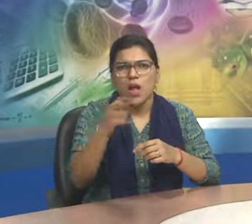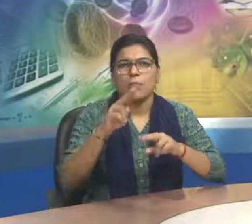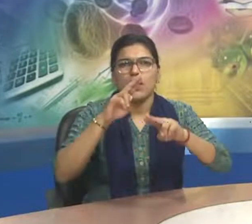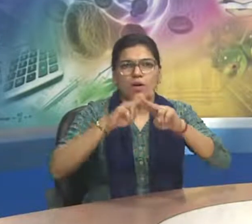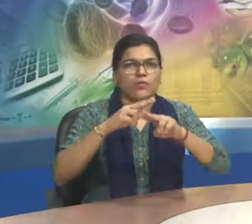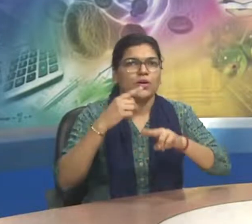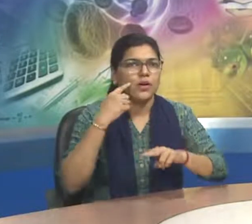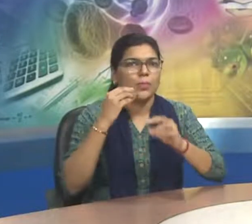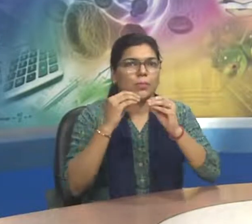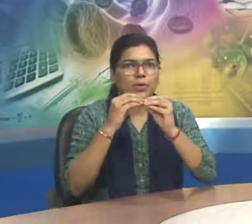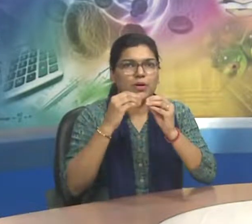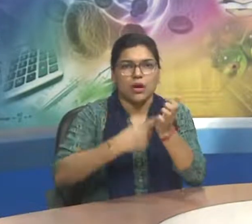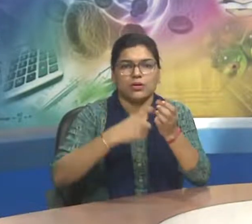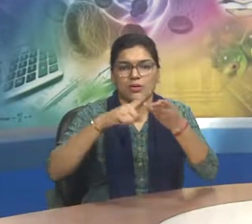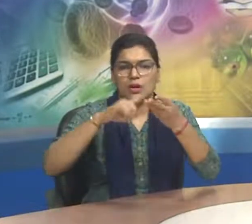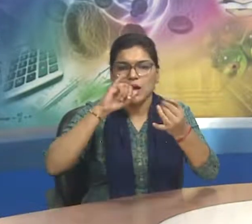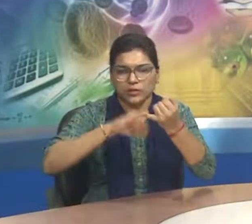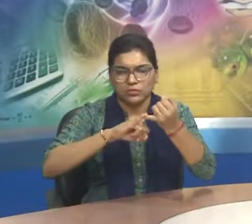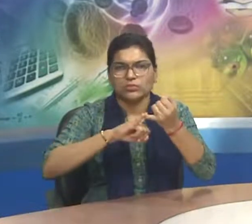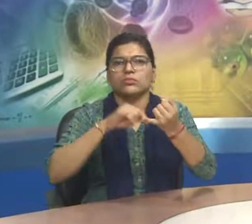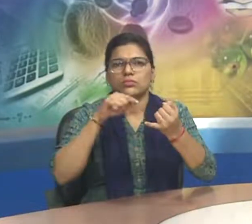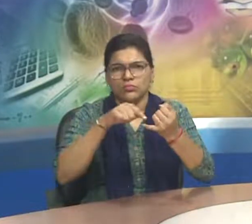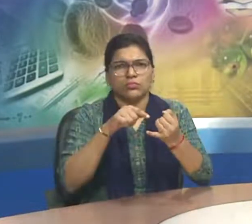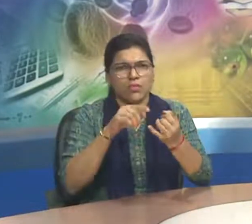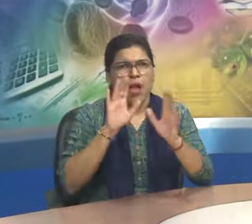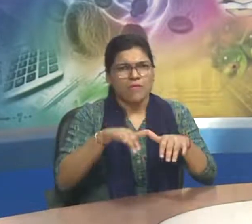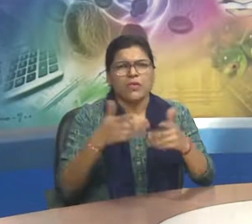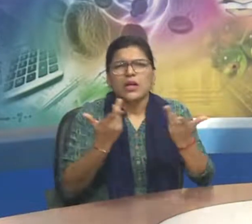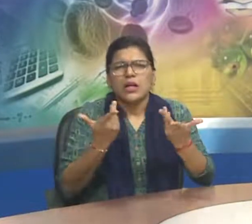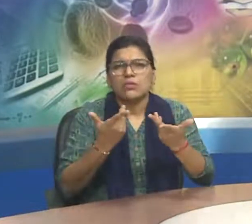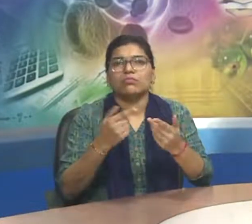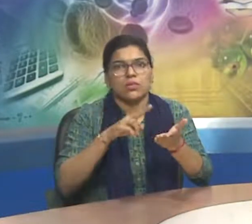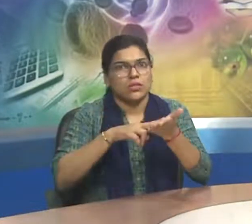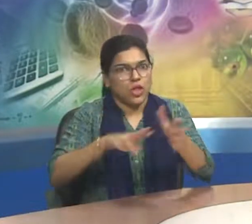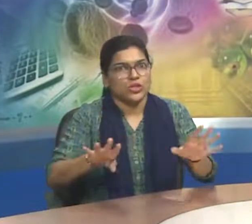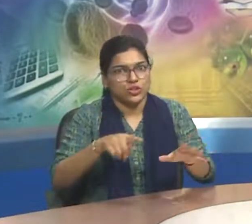And there are many plants which provides us